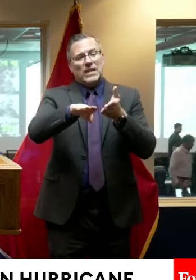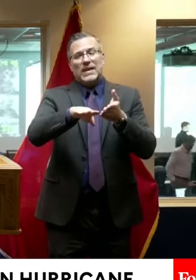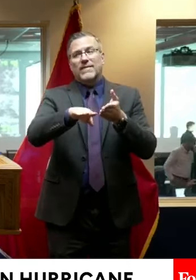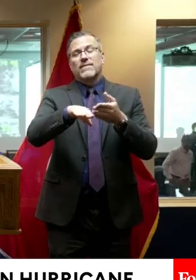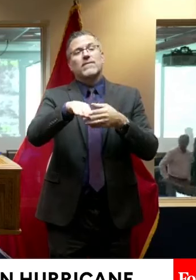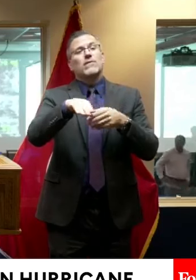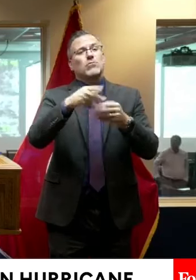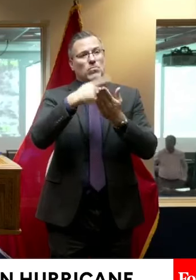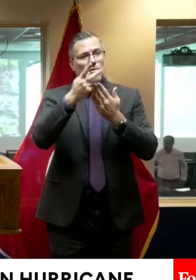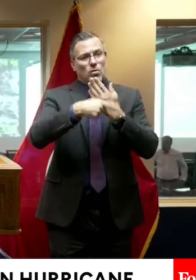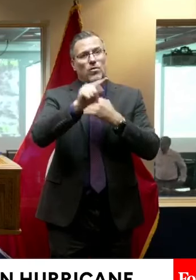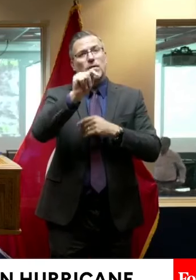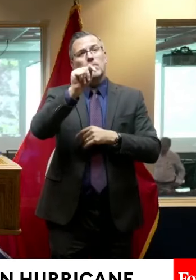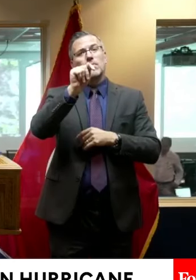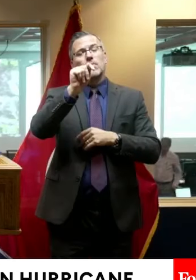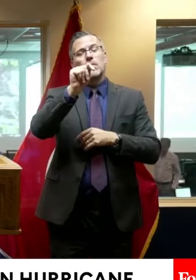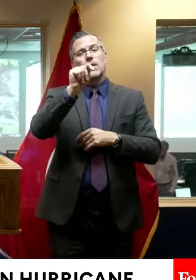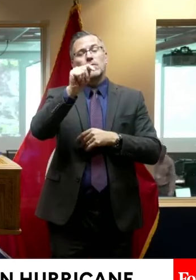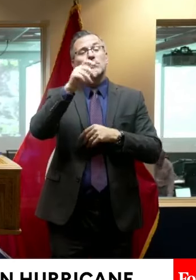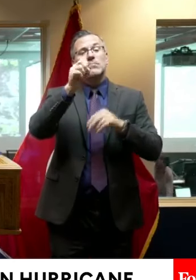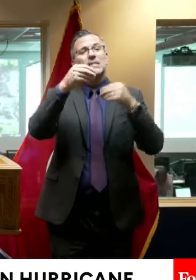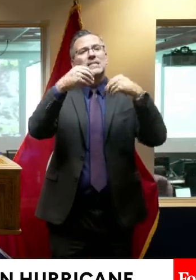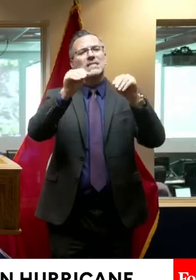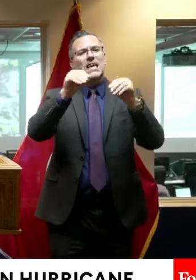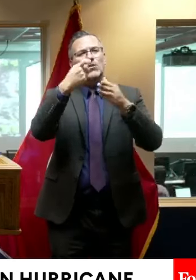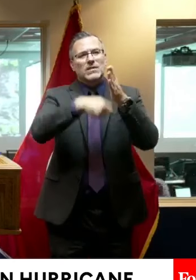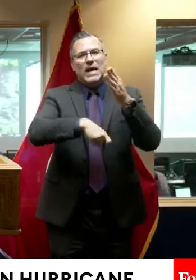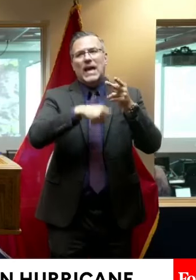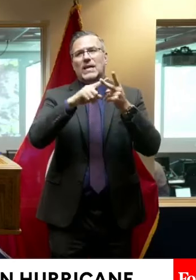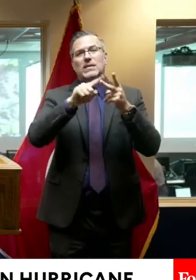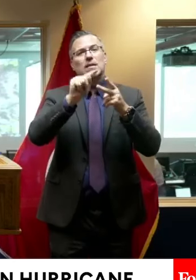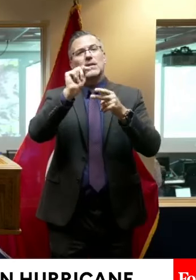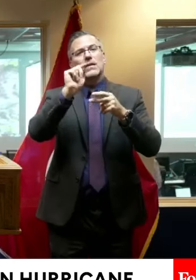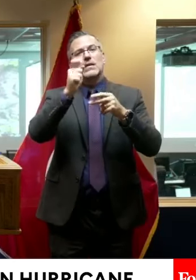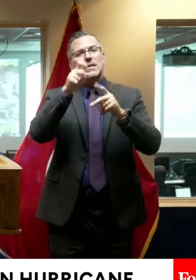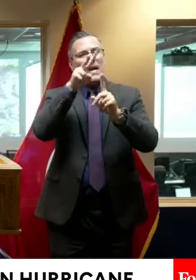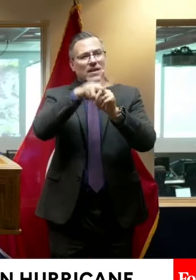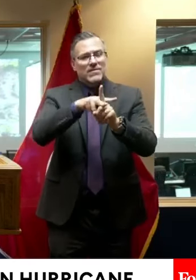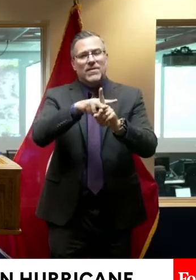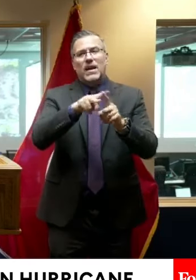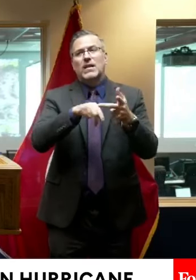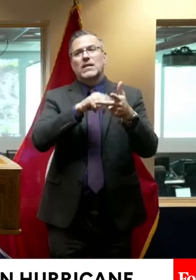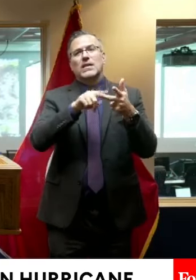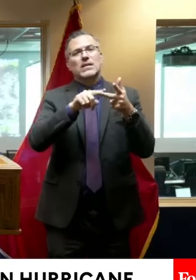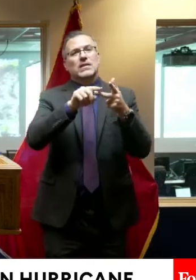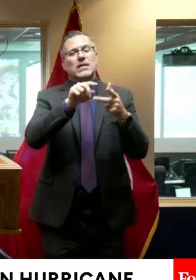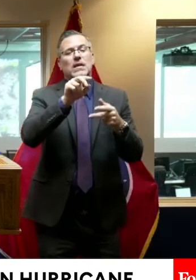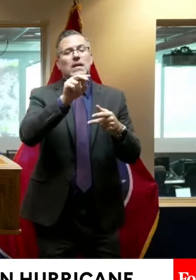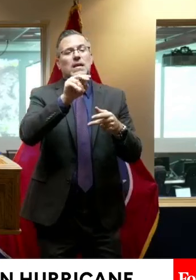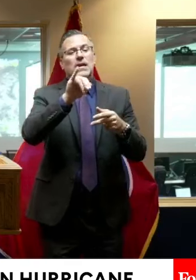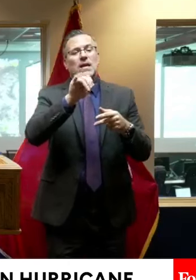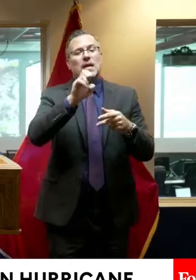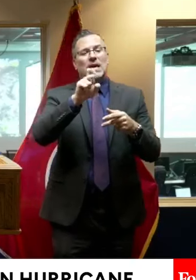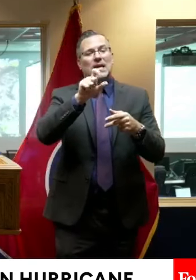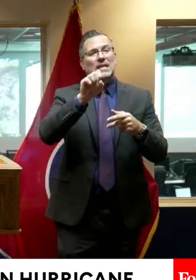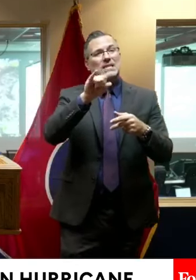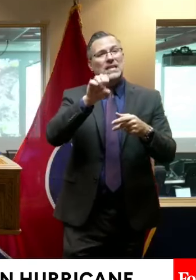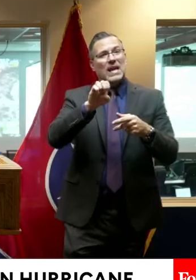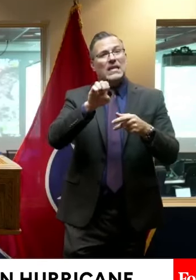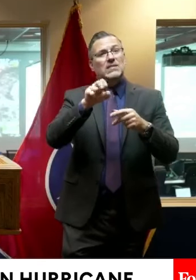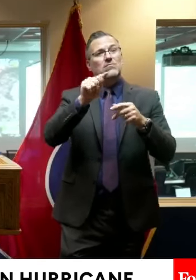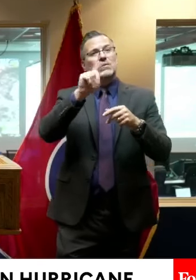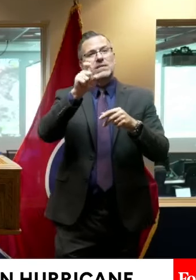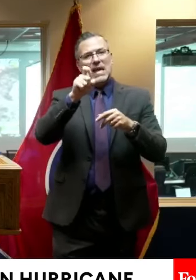relief, tax filings put out, F&E, franchise and excise tax filings postponed until next